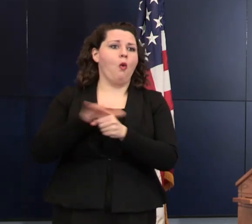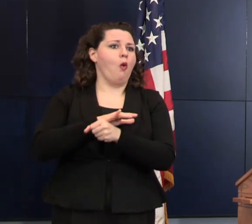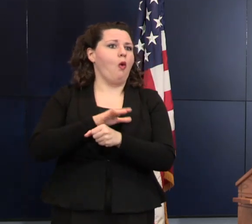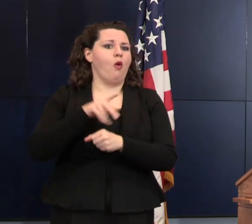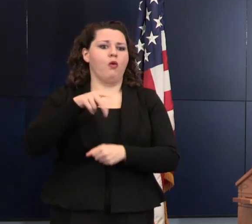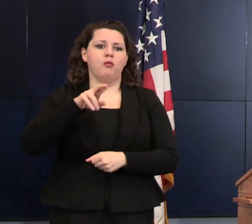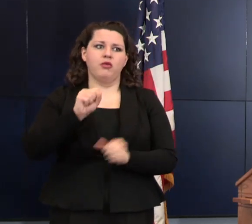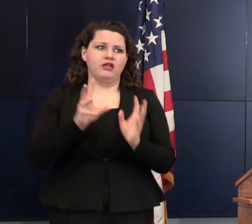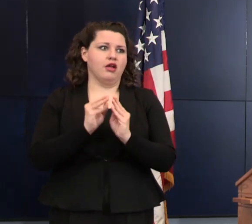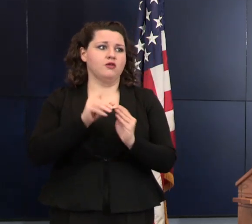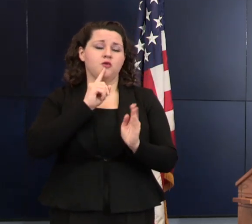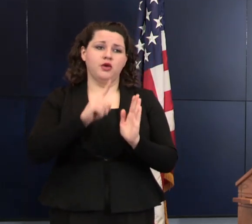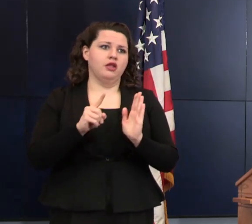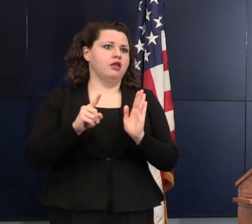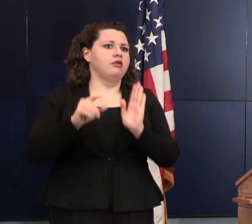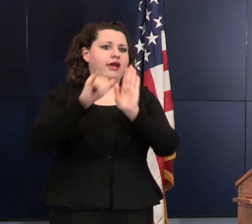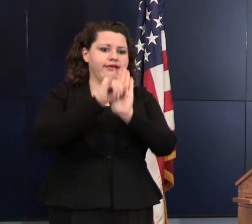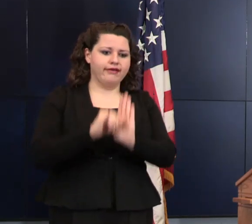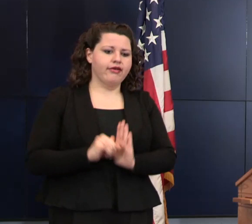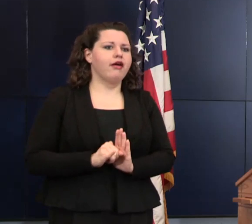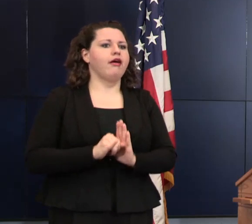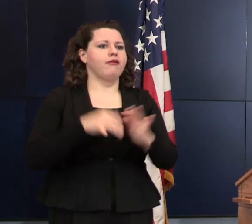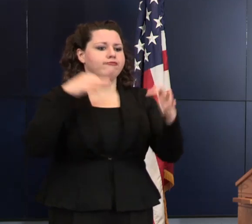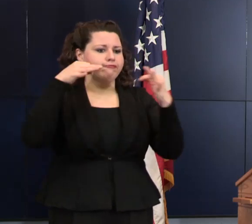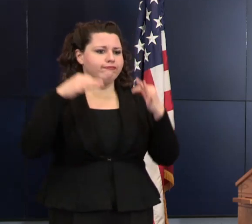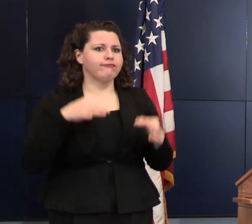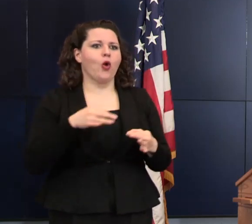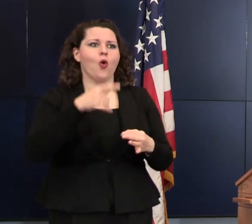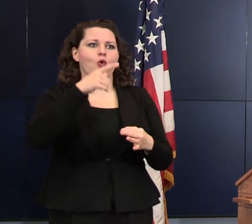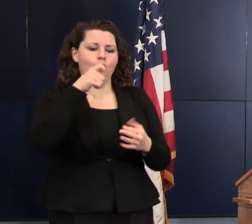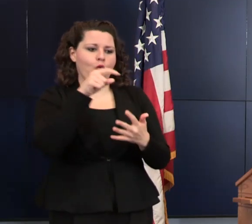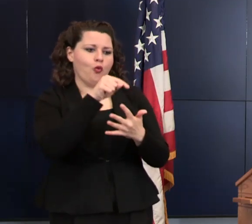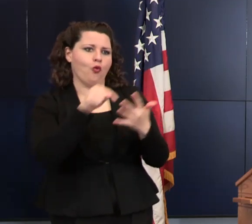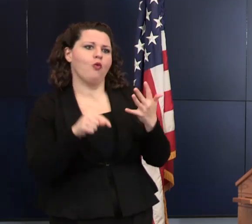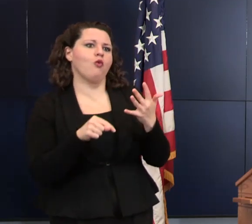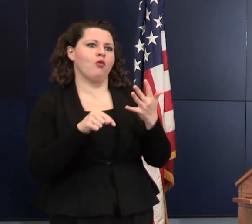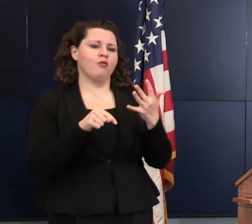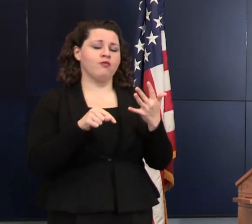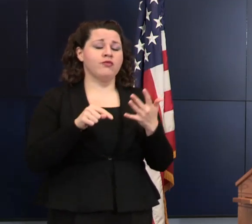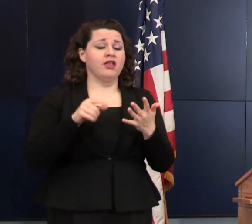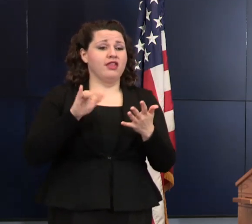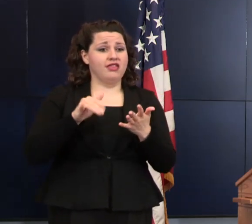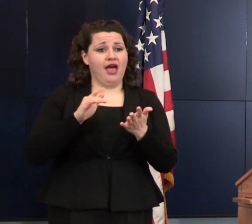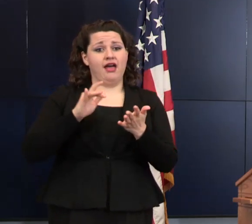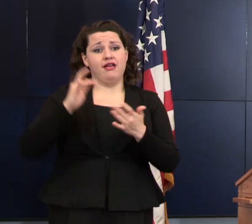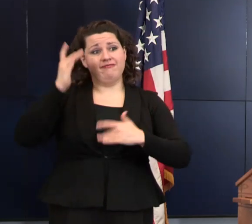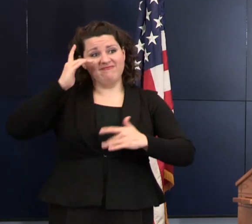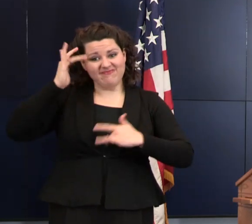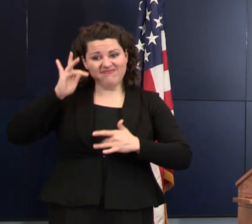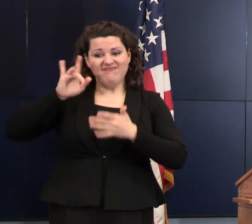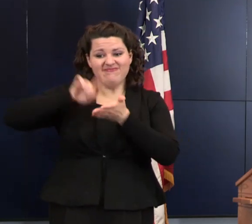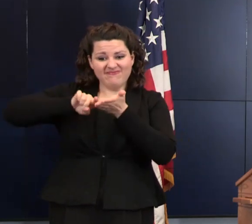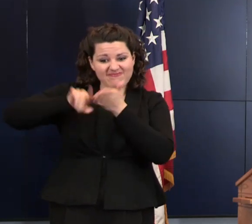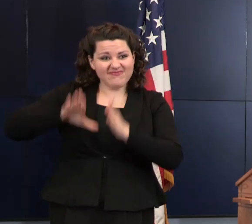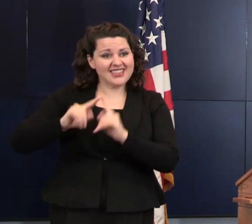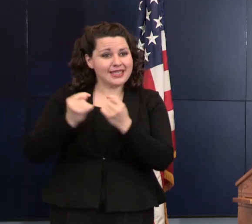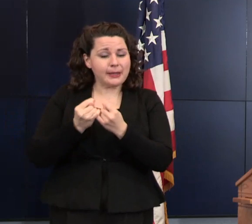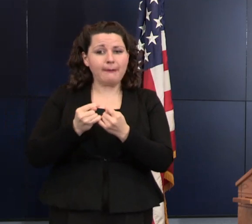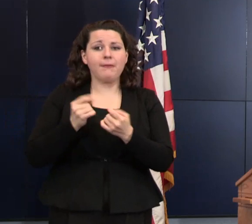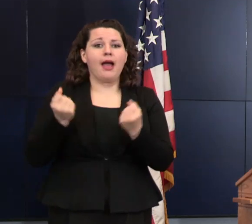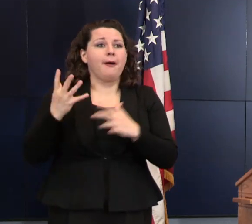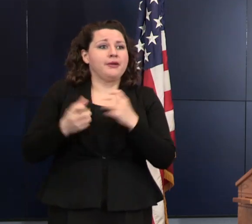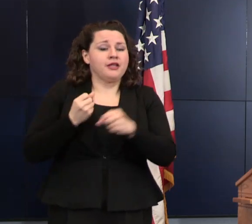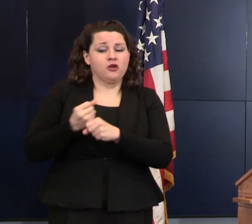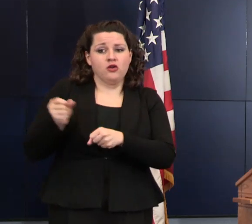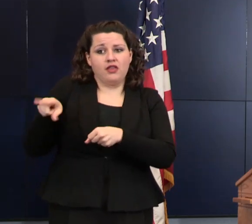press conference really identifying the experts that we have, the epidemiologist team, the number of years that they've been